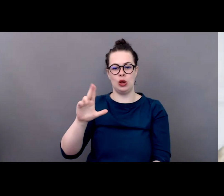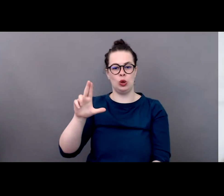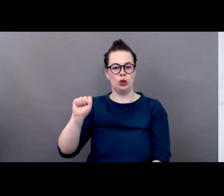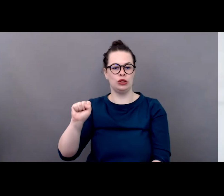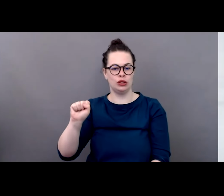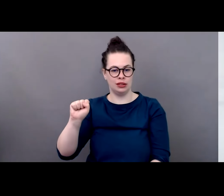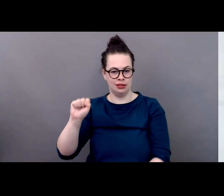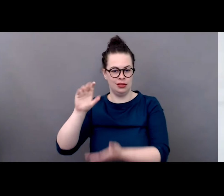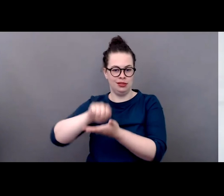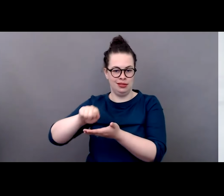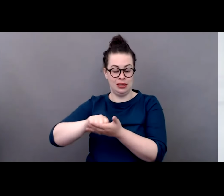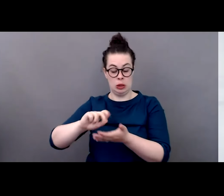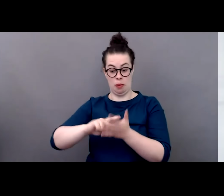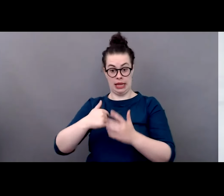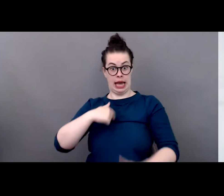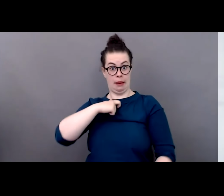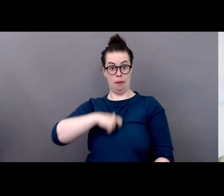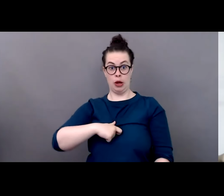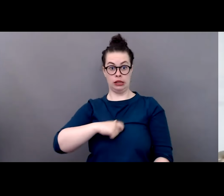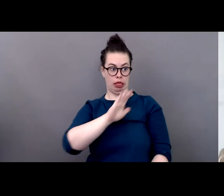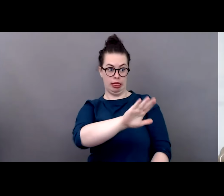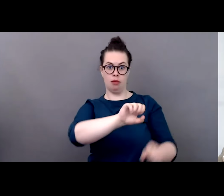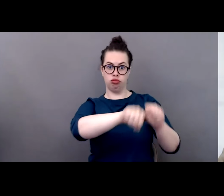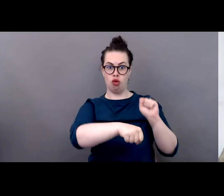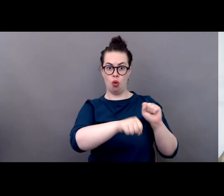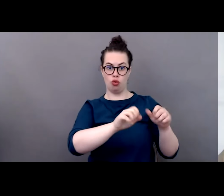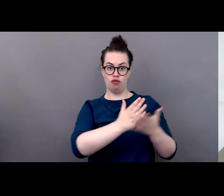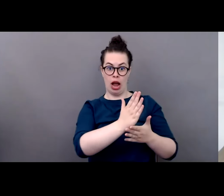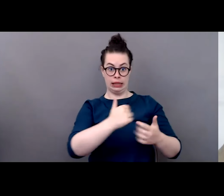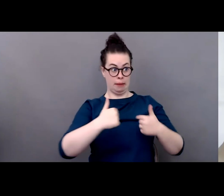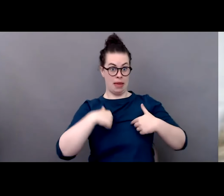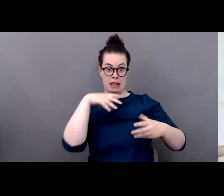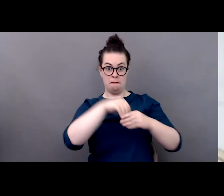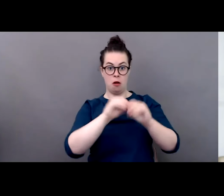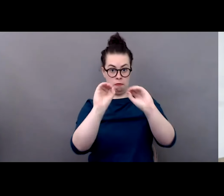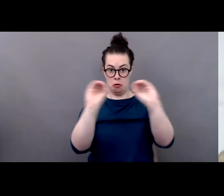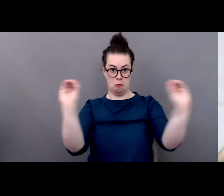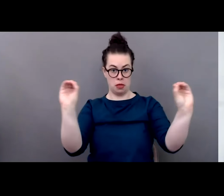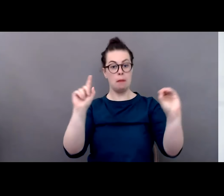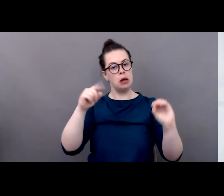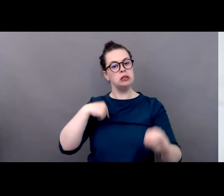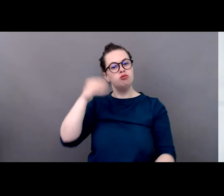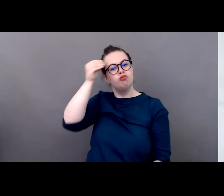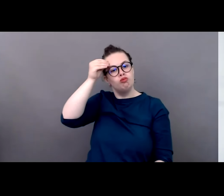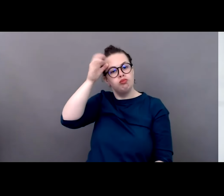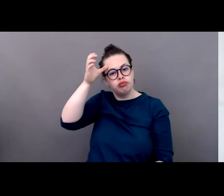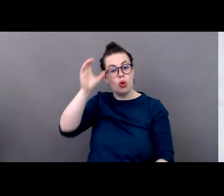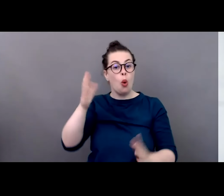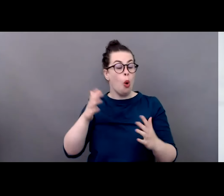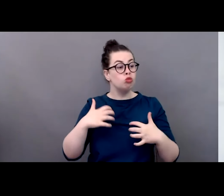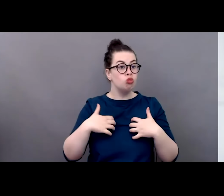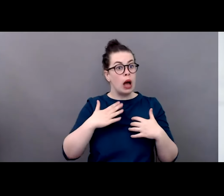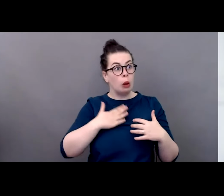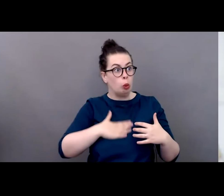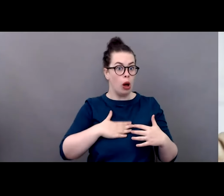a party to the proceeding, but has some relevant expertise or interest in the outcome of the